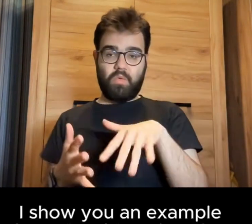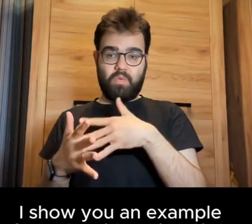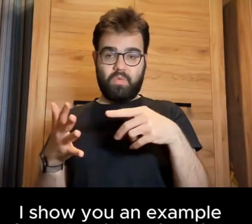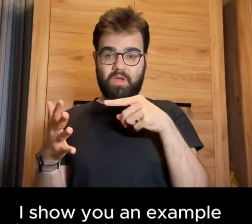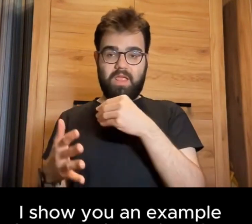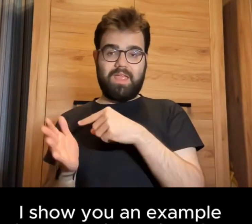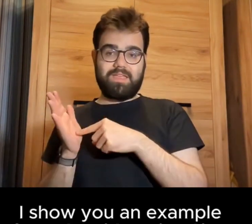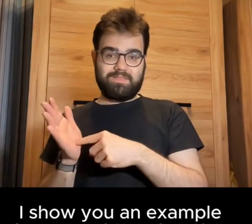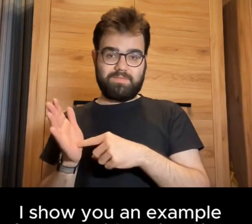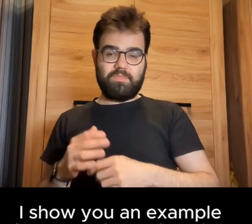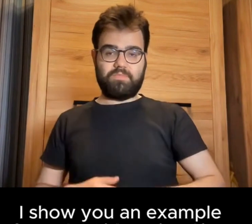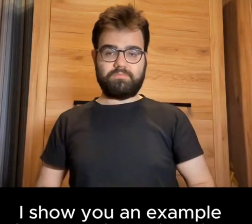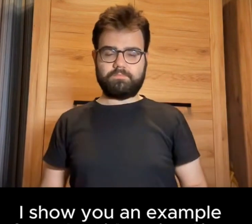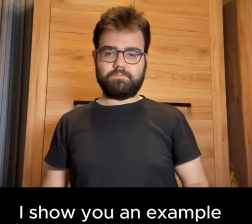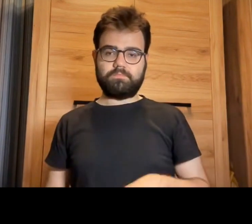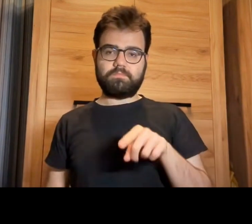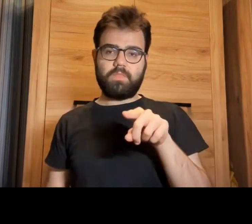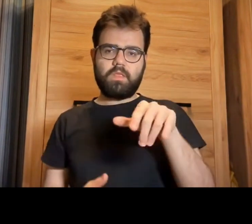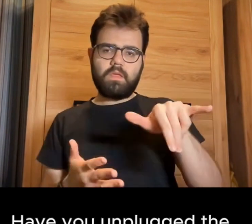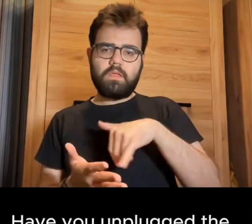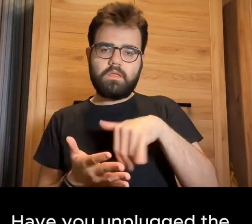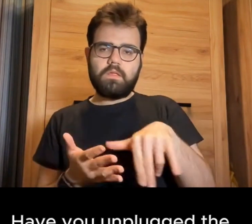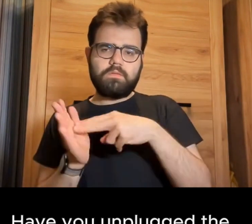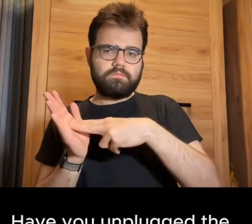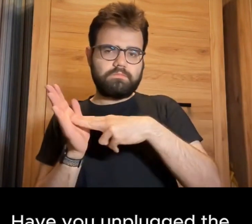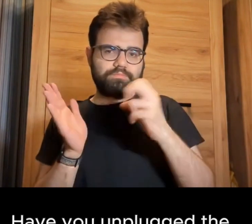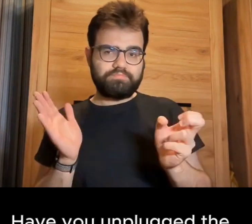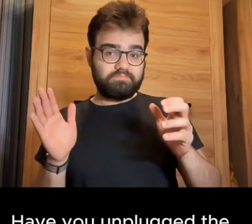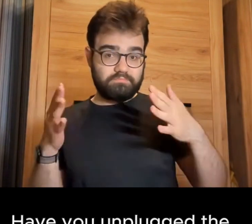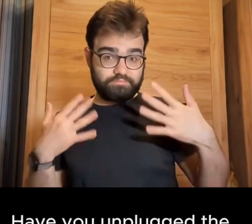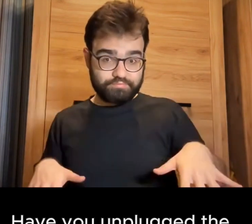Lithuanian sign language, lietuvių gestų kalba.